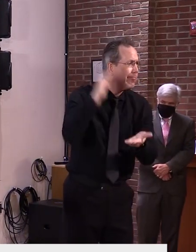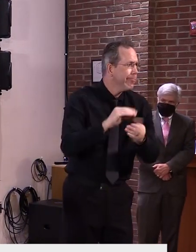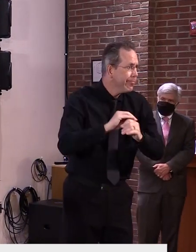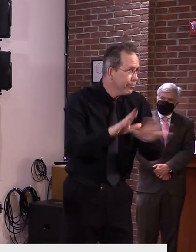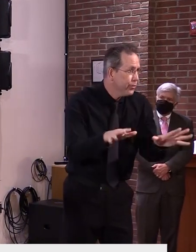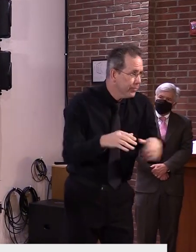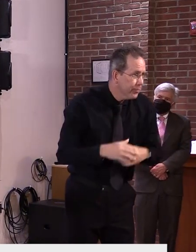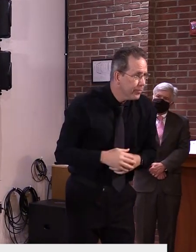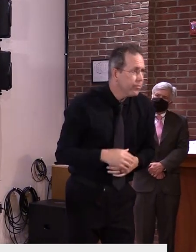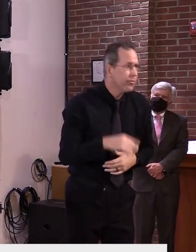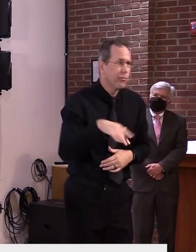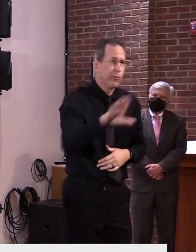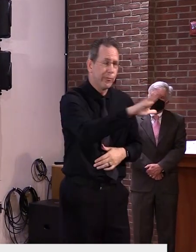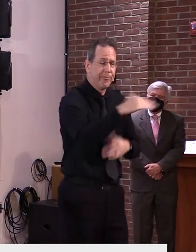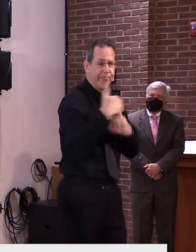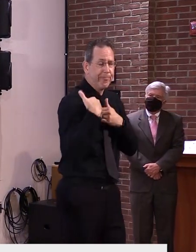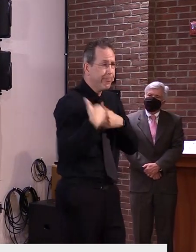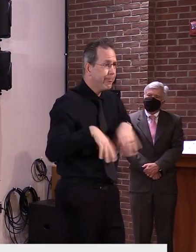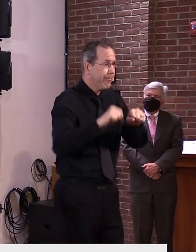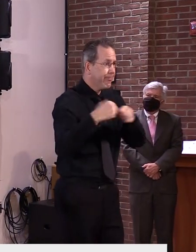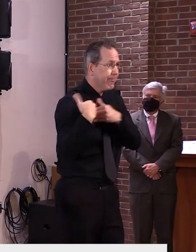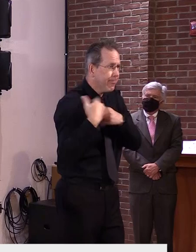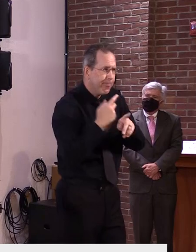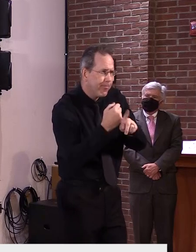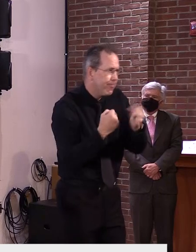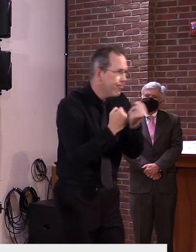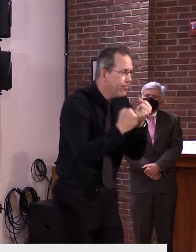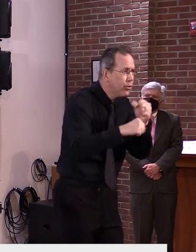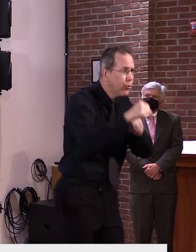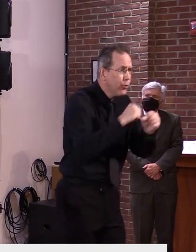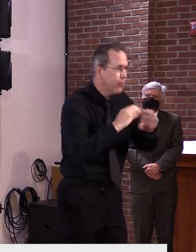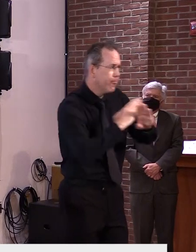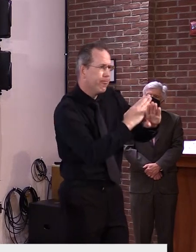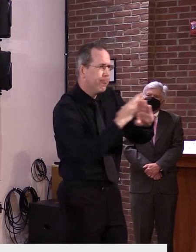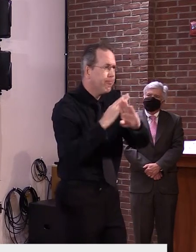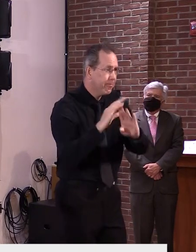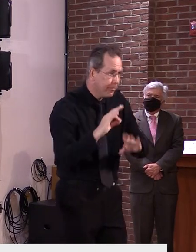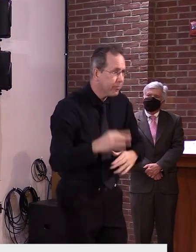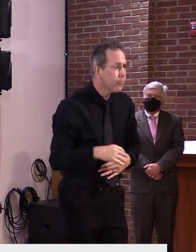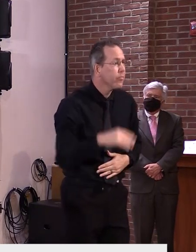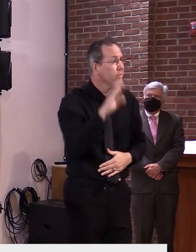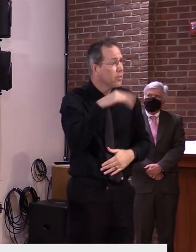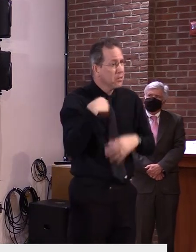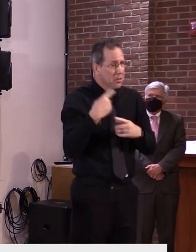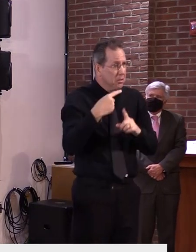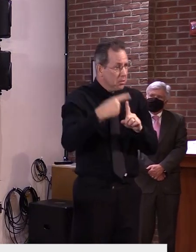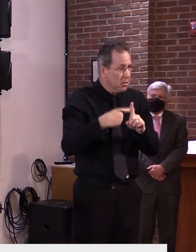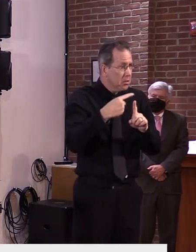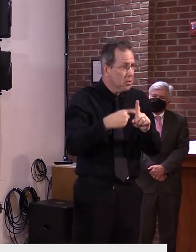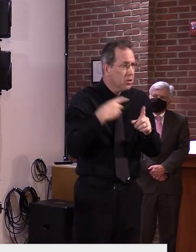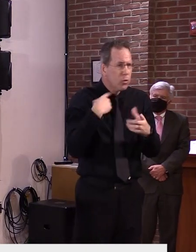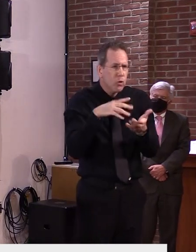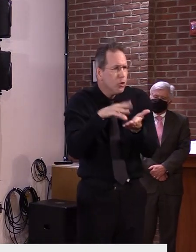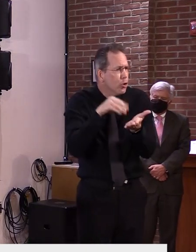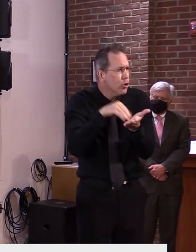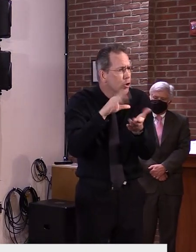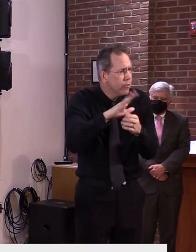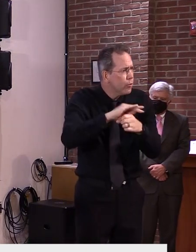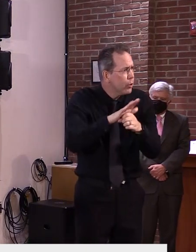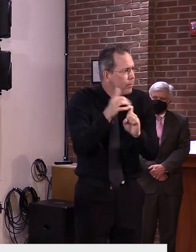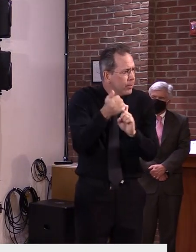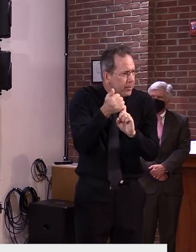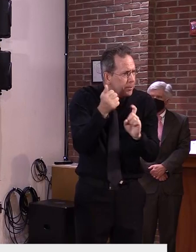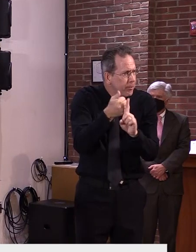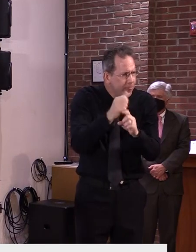last weeks and months, we've been working on ways to strengthen our ability to suppress the virus, including